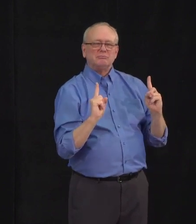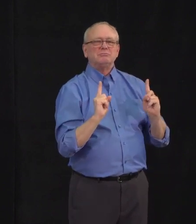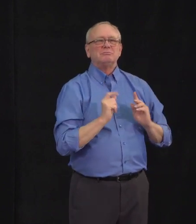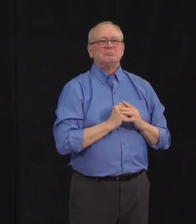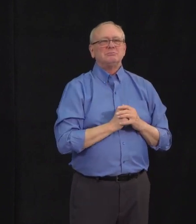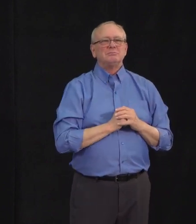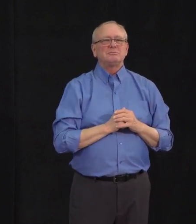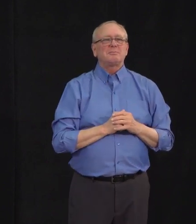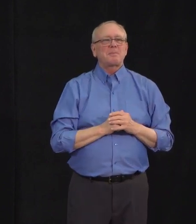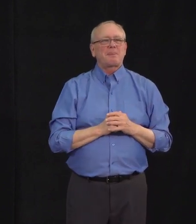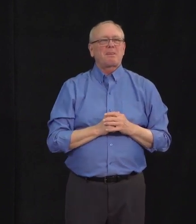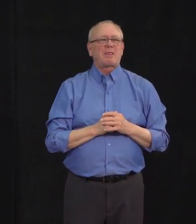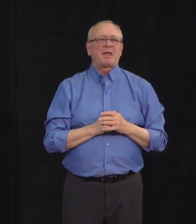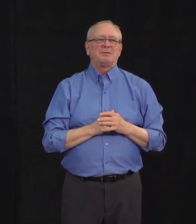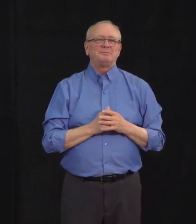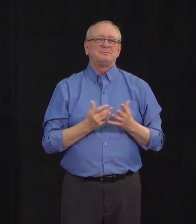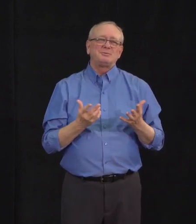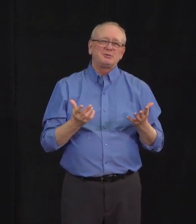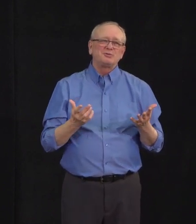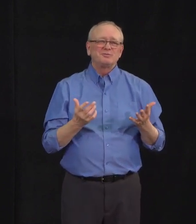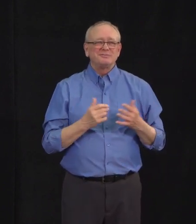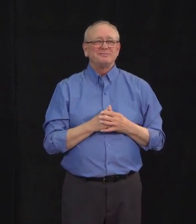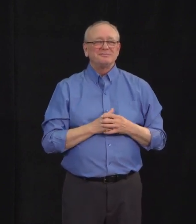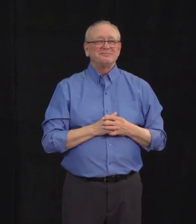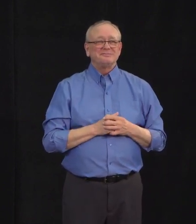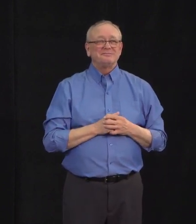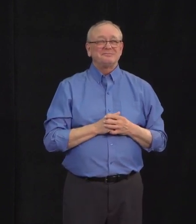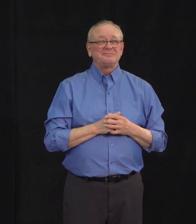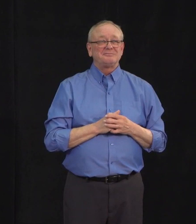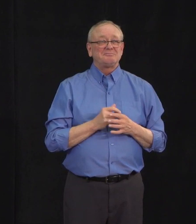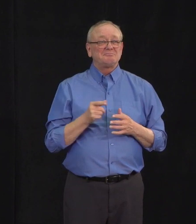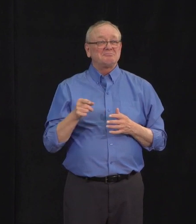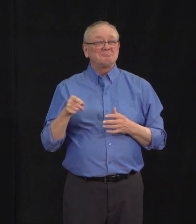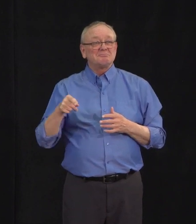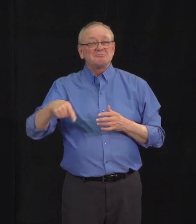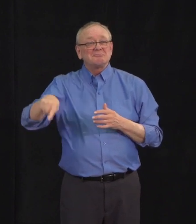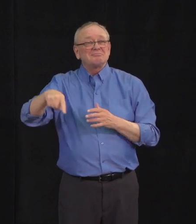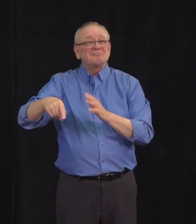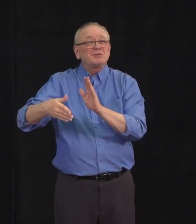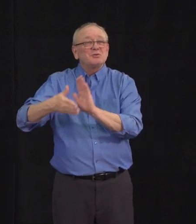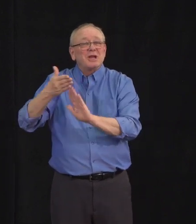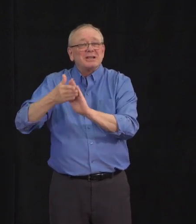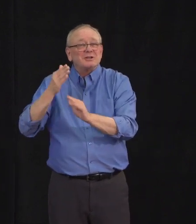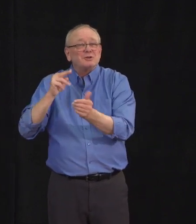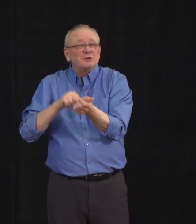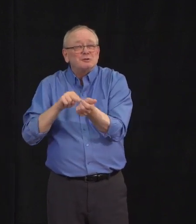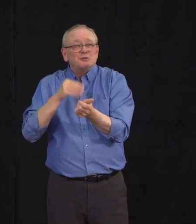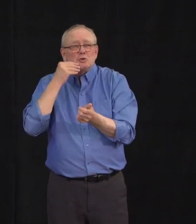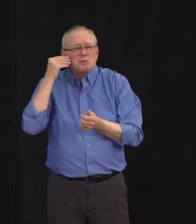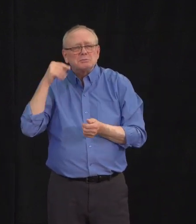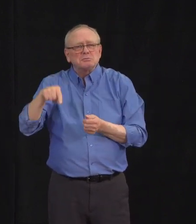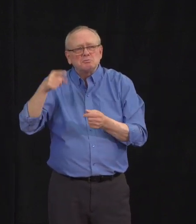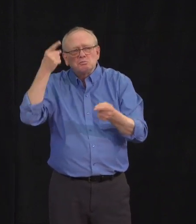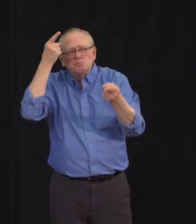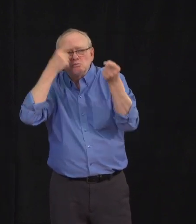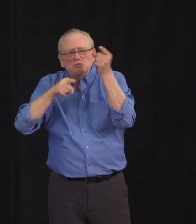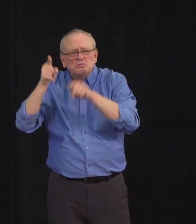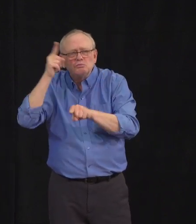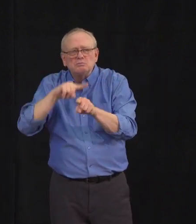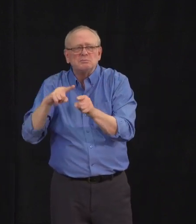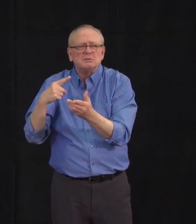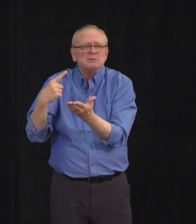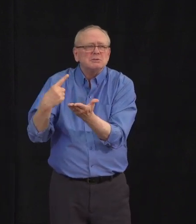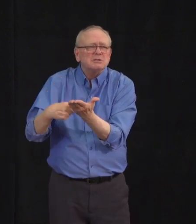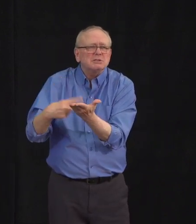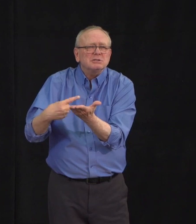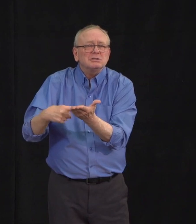so that would have to be part of discussions with facilities because, of course, these different facilities, there are residents who have many different